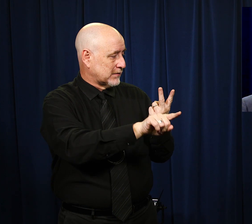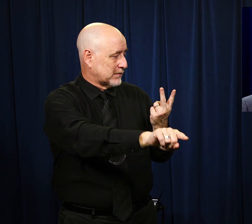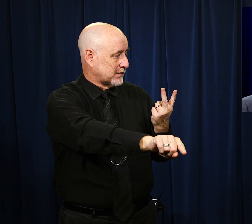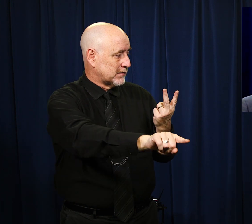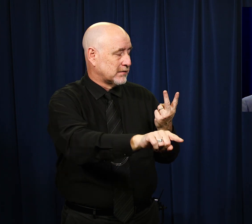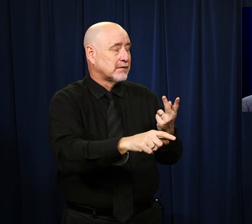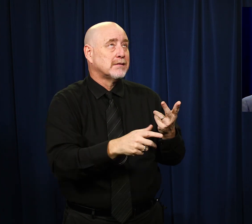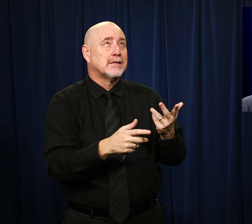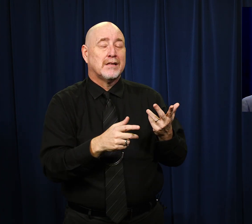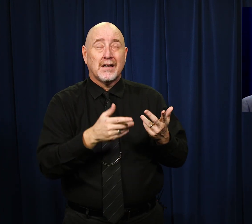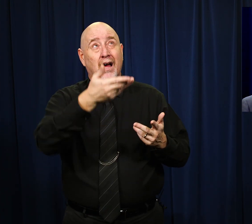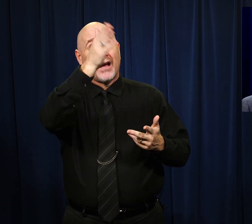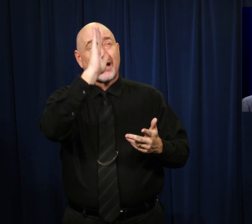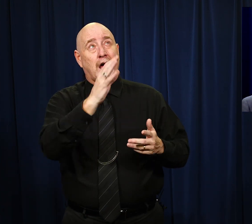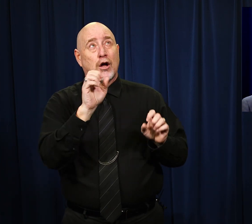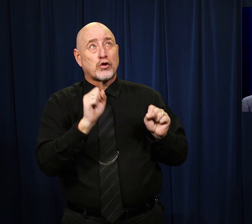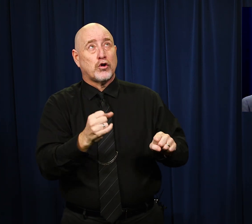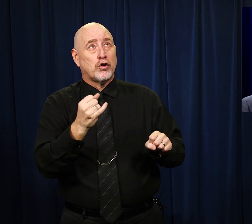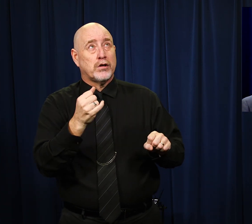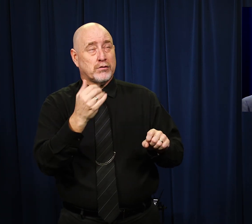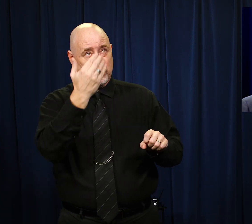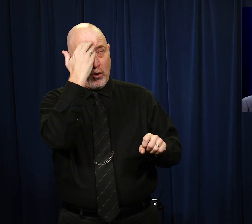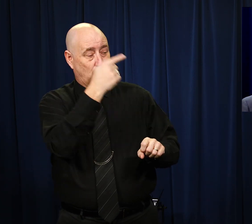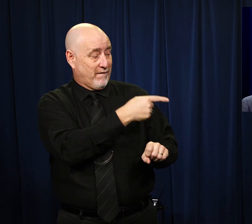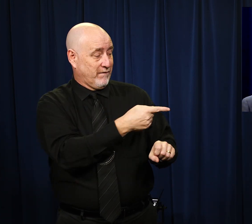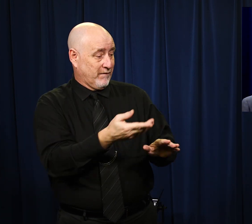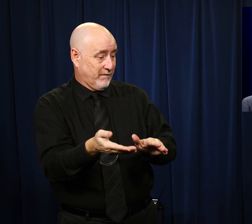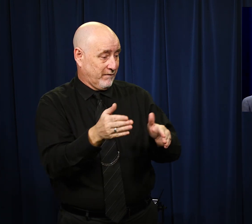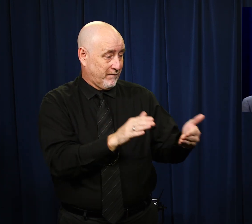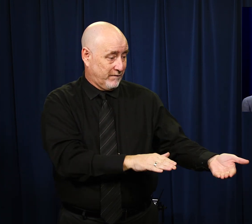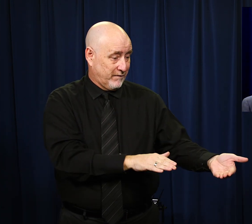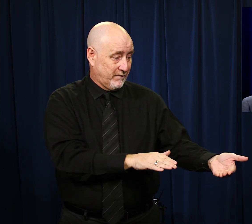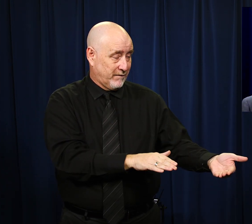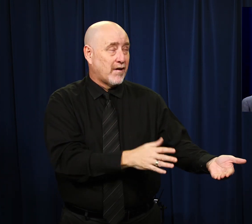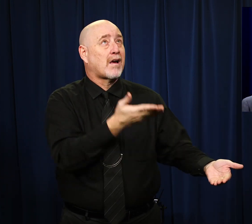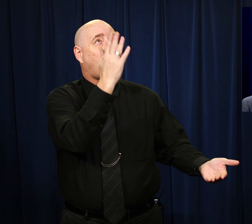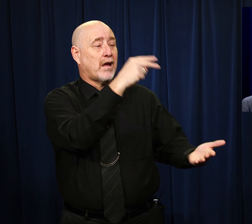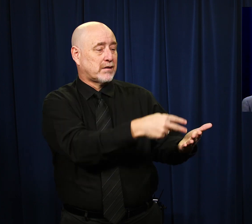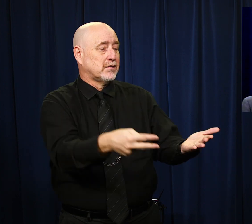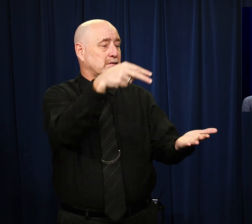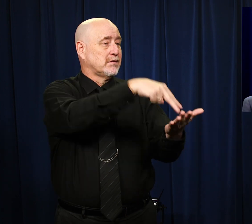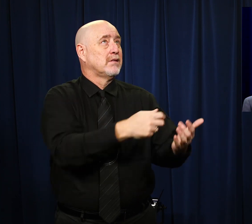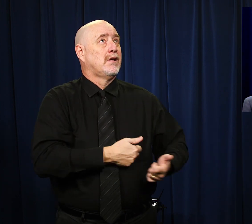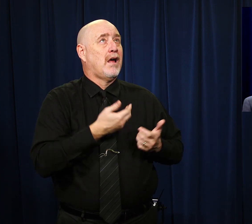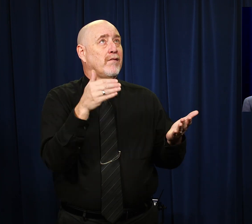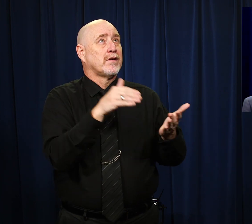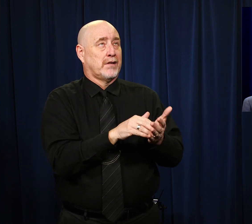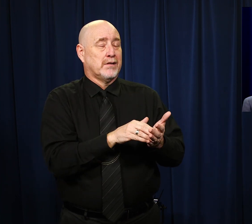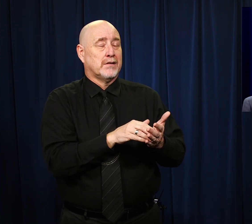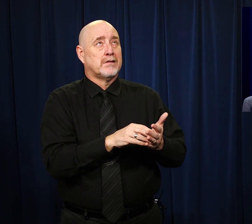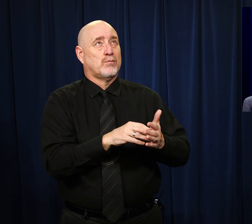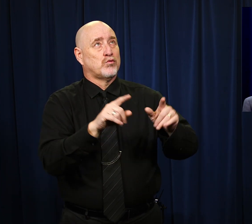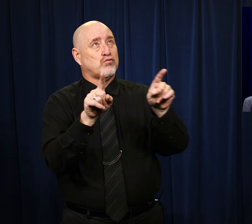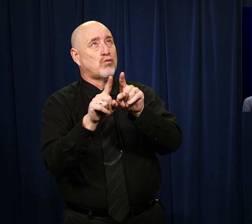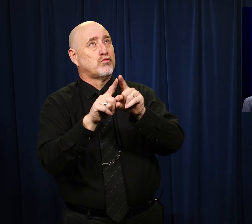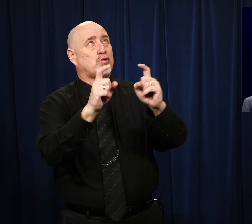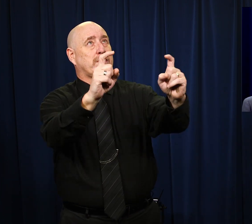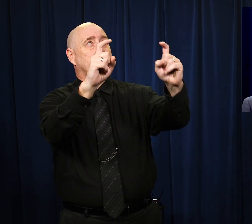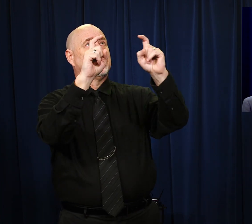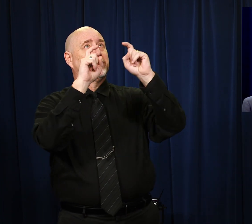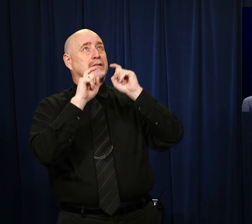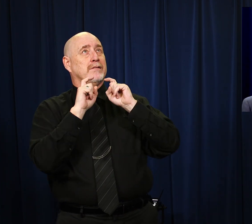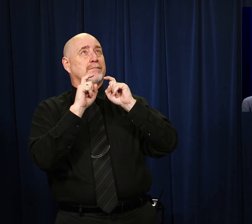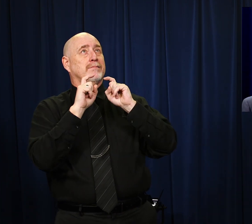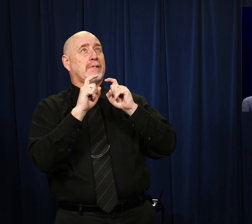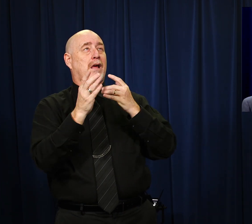Accounting that God was able to raise him up, even from the dead, from which he also received him in